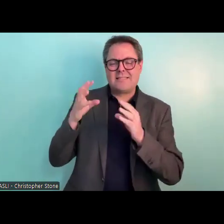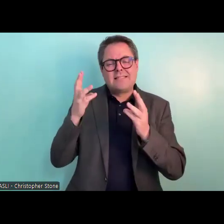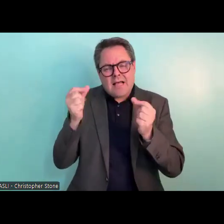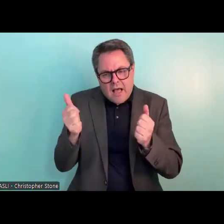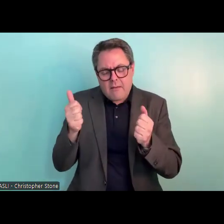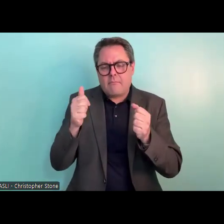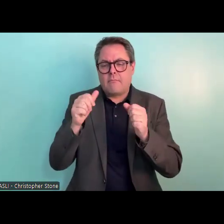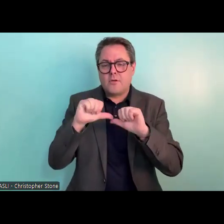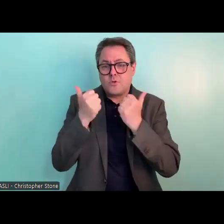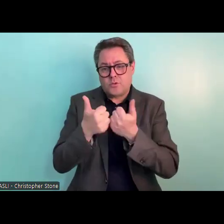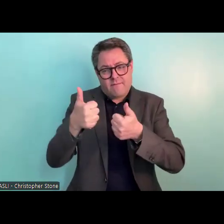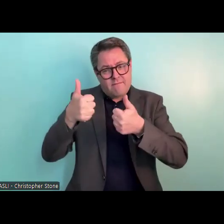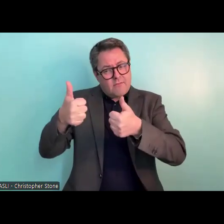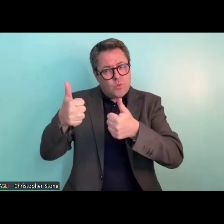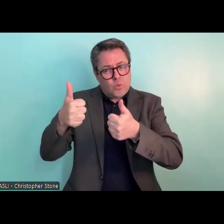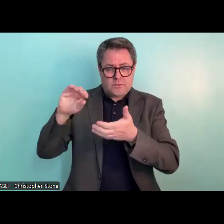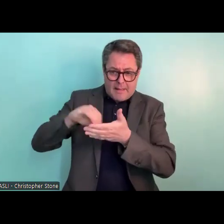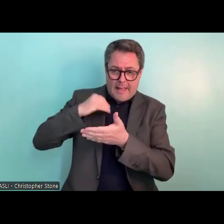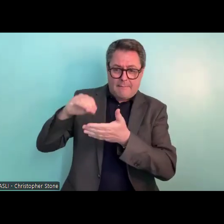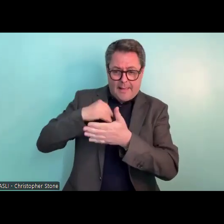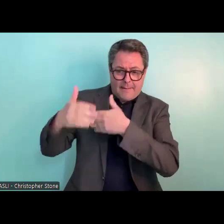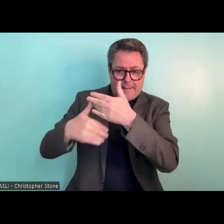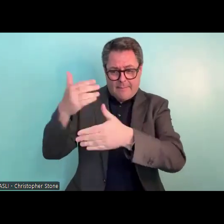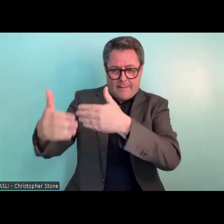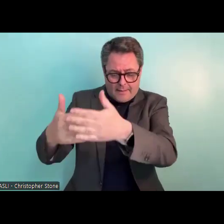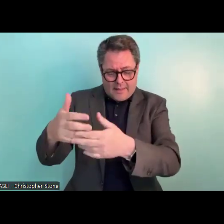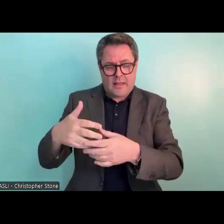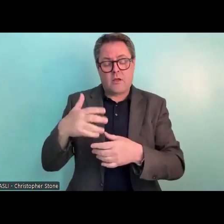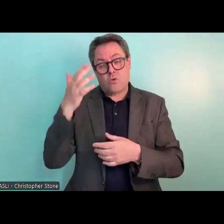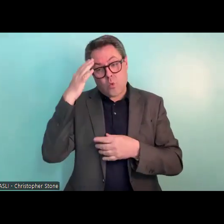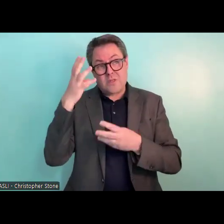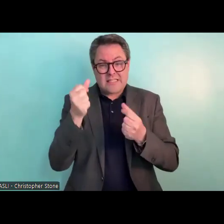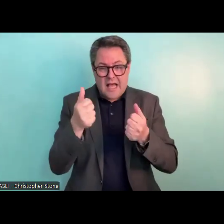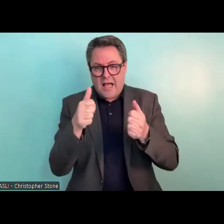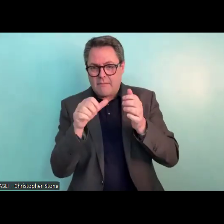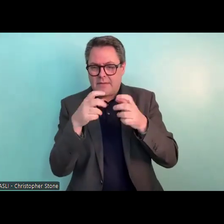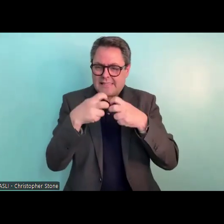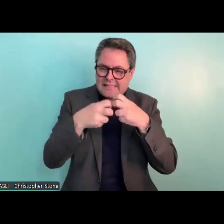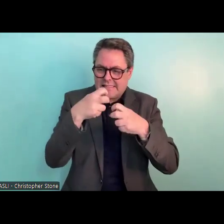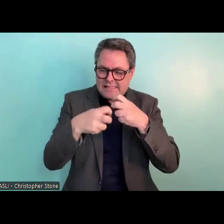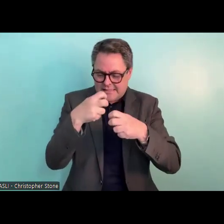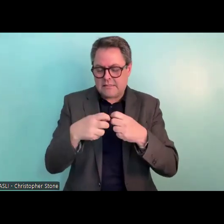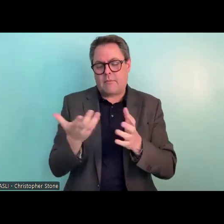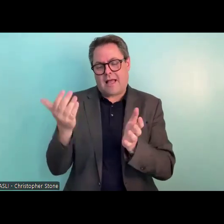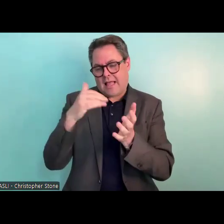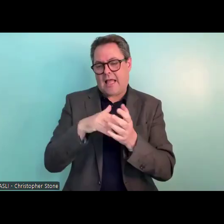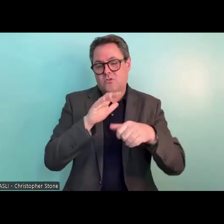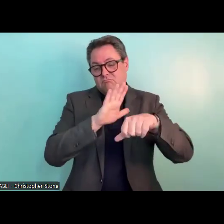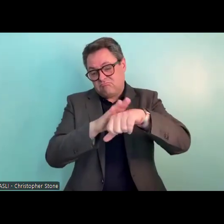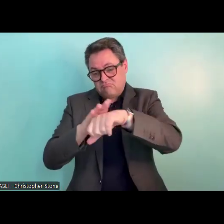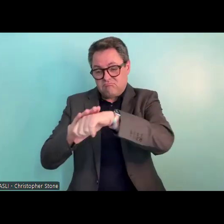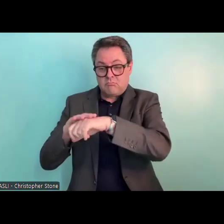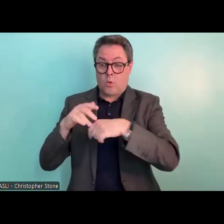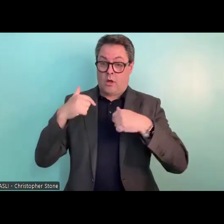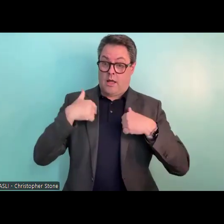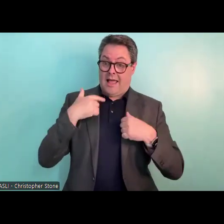Okay, so in accordance with those who have paid, some people are very effective at paying on time. I know that some organisations it's more